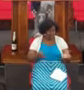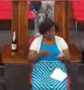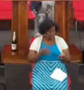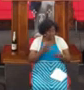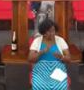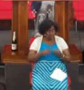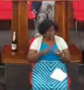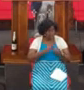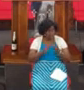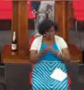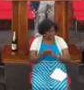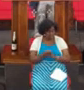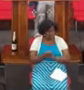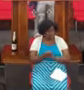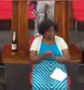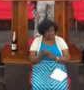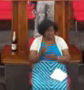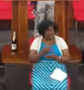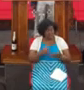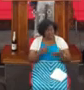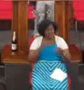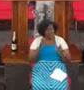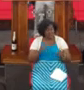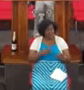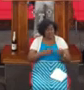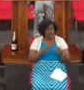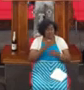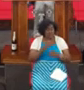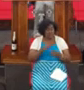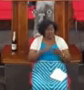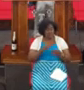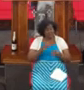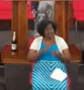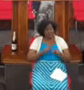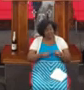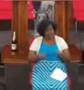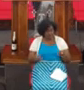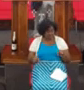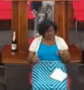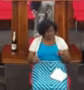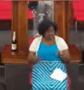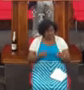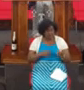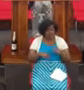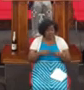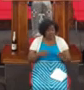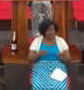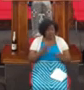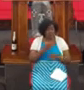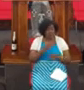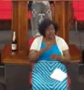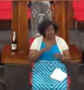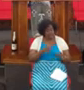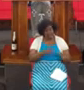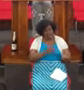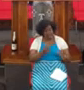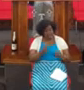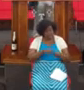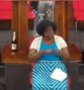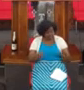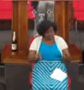changed. Somebody came here wanting to be different. How did you come here? Did you come here wanting to live different? If